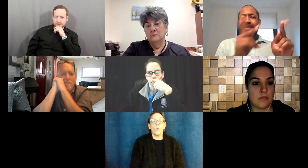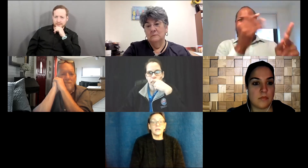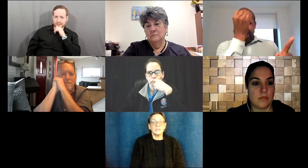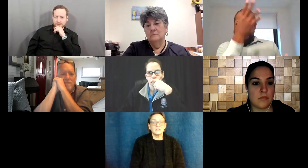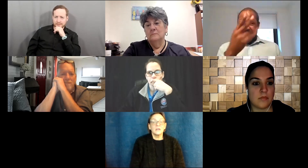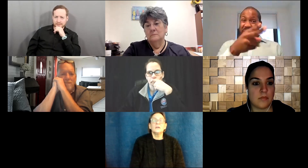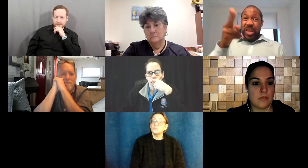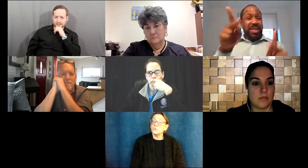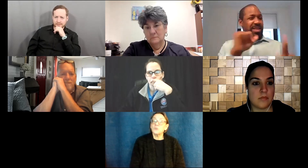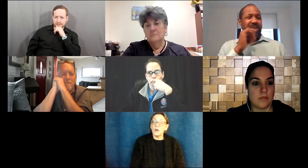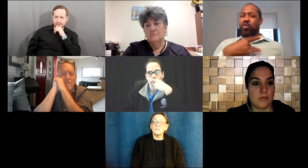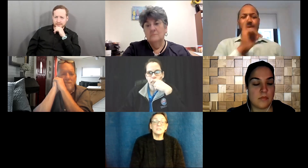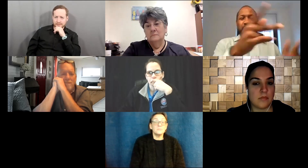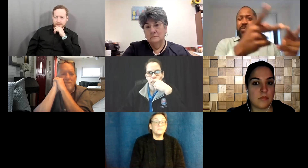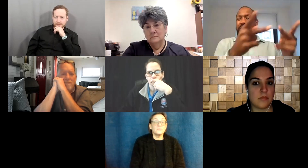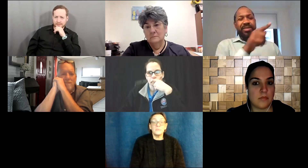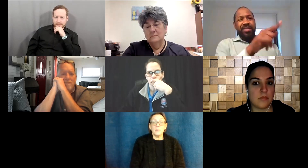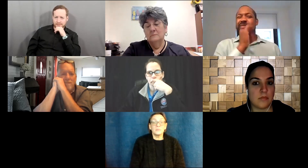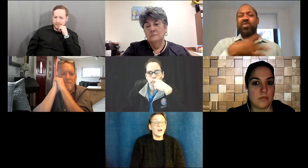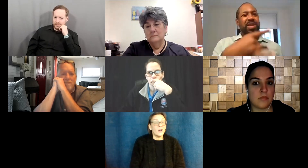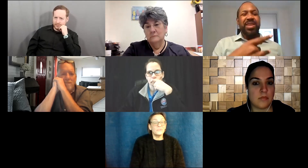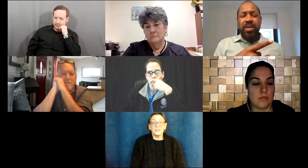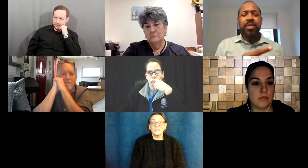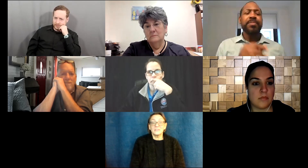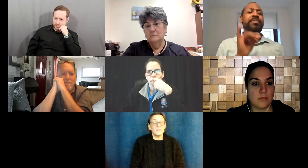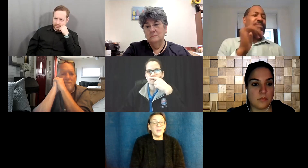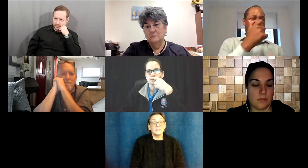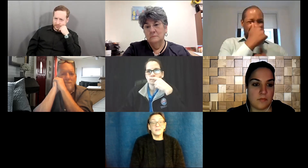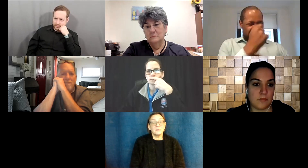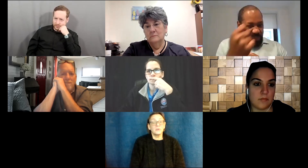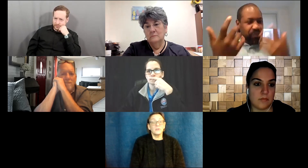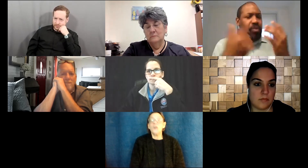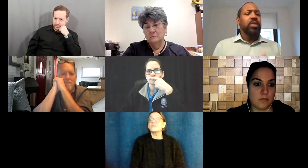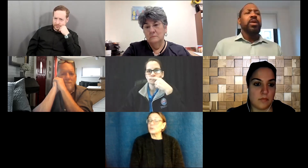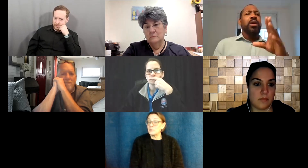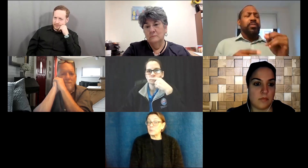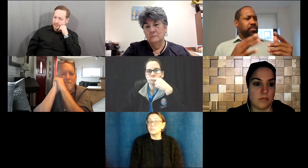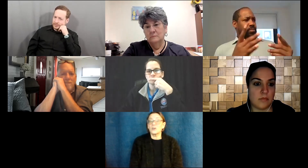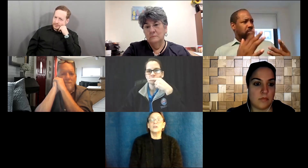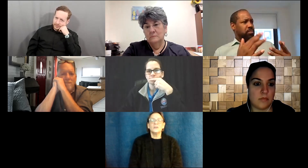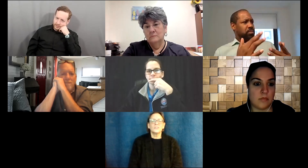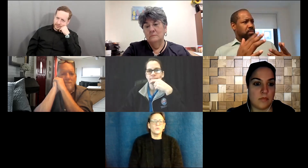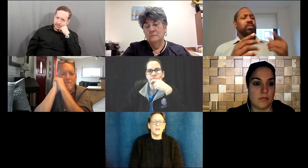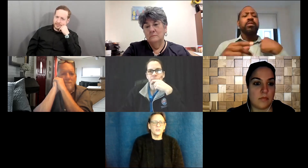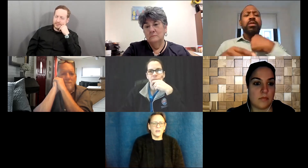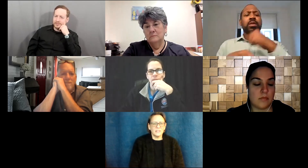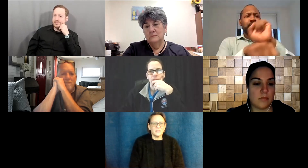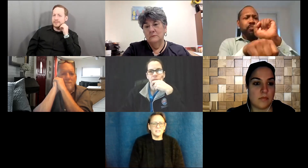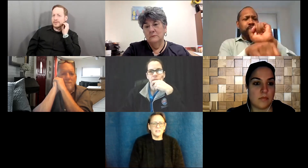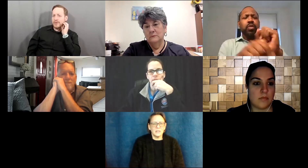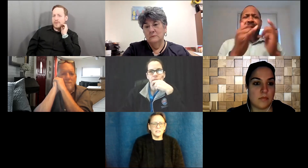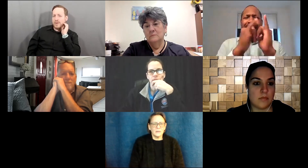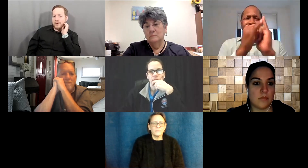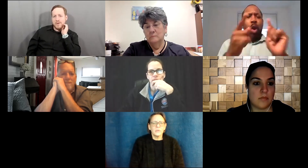less noise. So we've talked to the Department of Health saying that deaf people, hard of hearing people, I'm sorry, don't like the